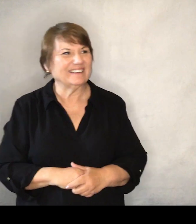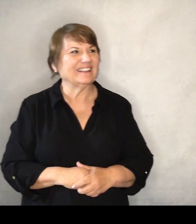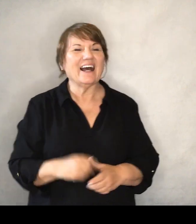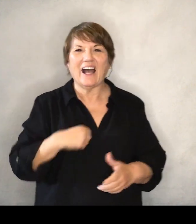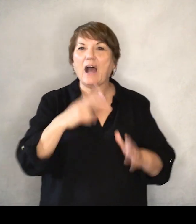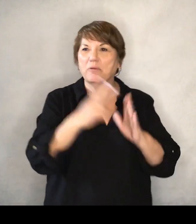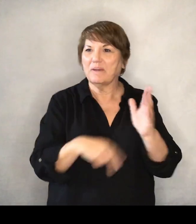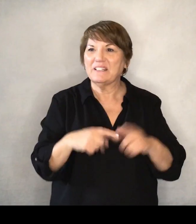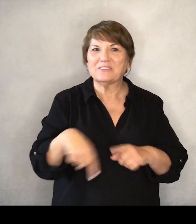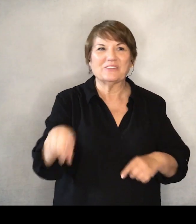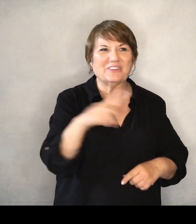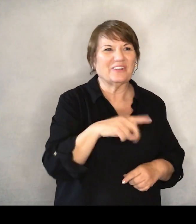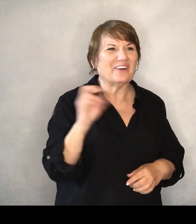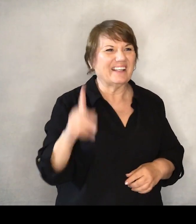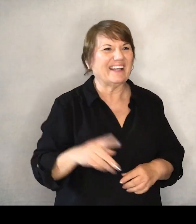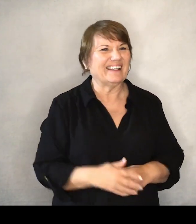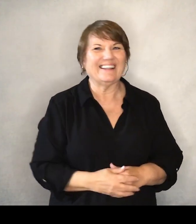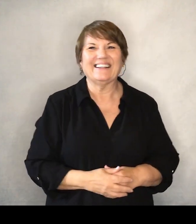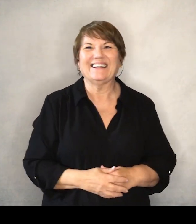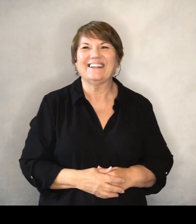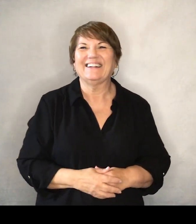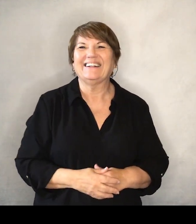I'm going to read it to you.